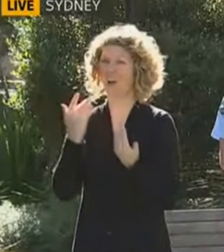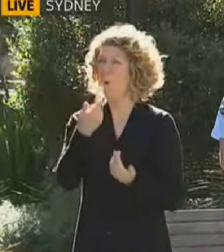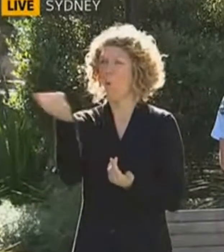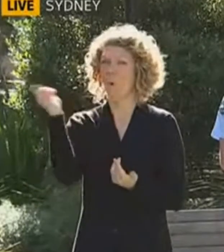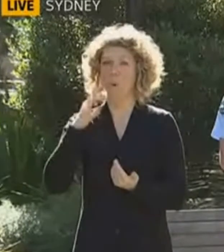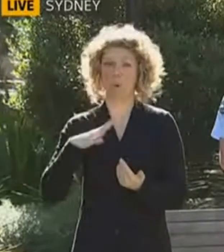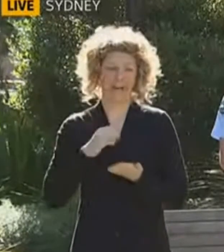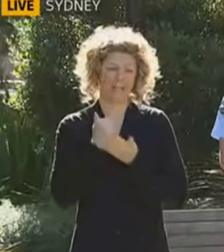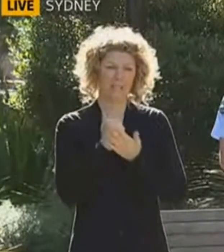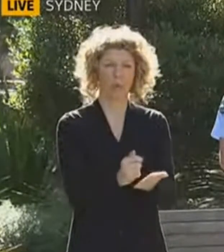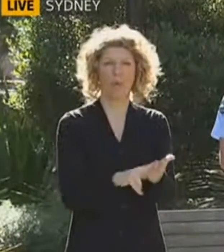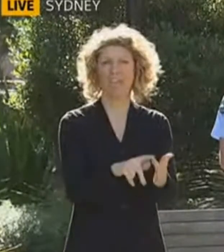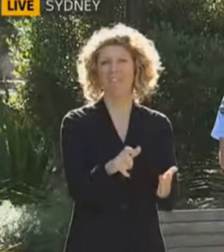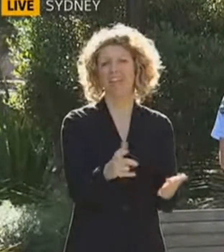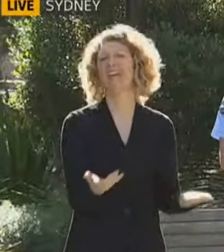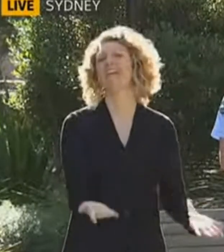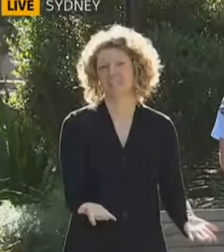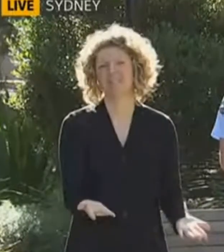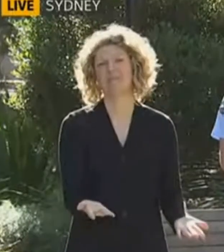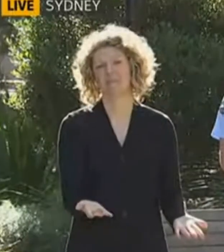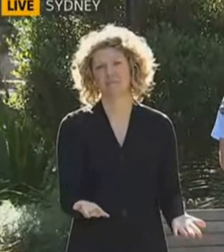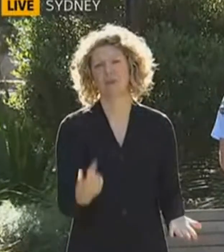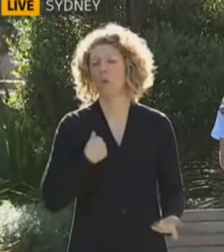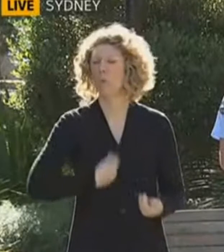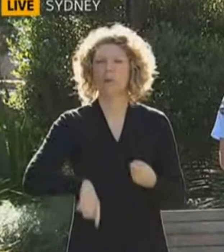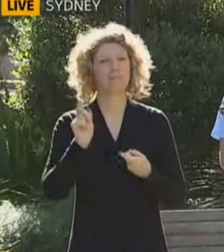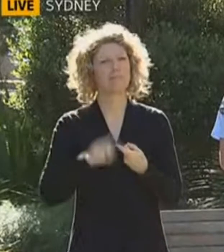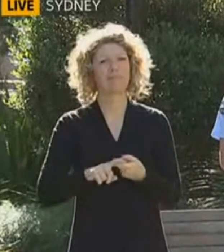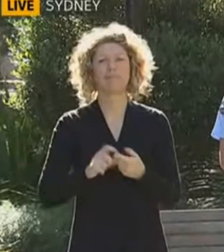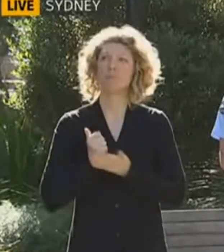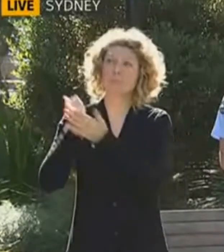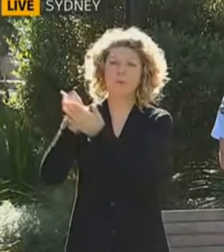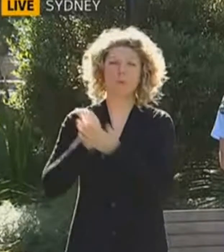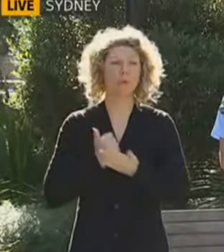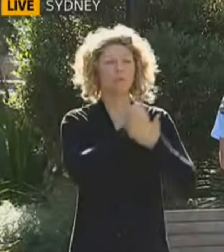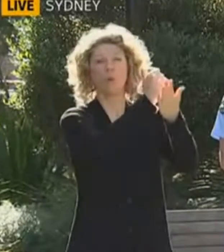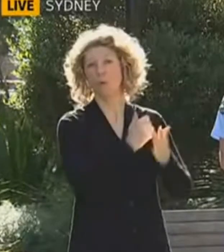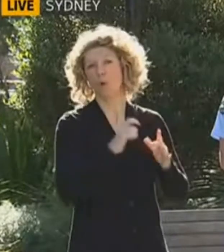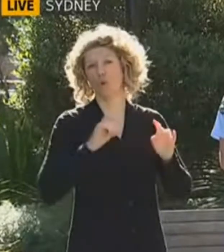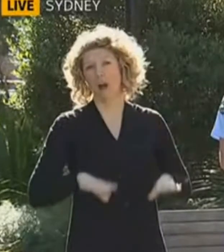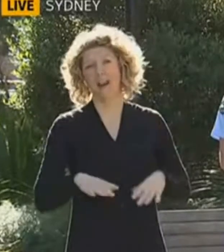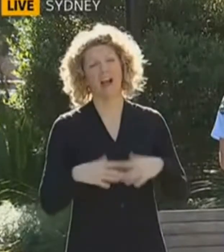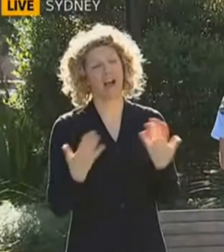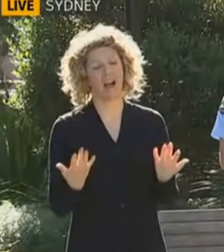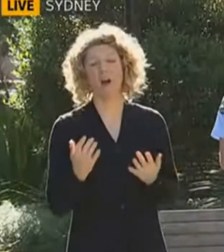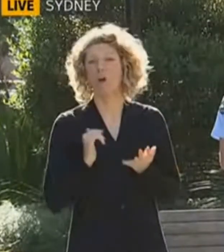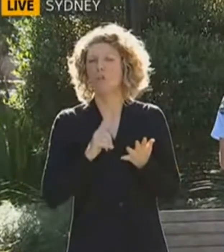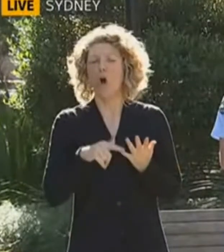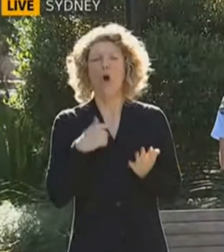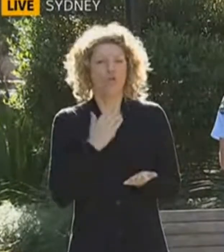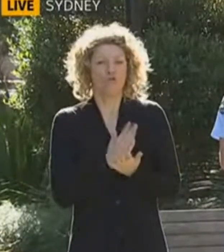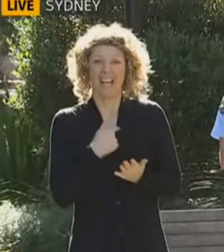difficult time, and New South Wales, along with many other states, will continue to provide our support, whether it's through contact tracing, whether it's through